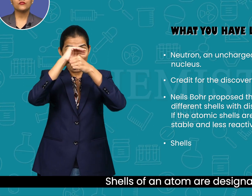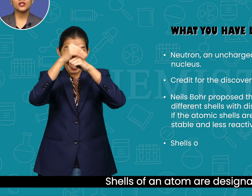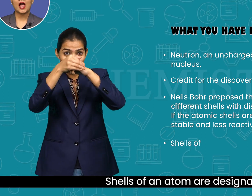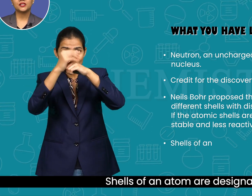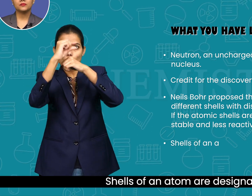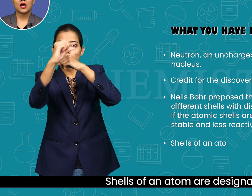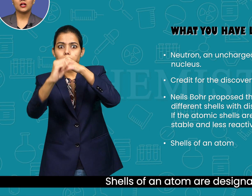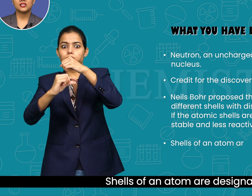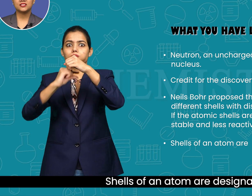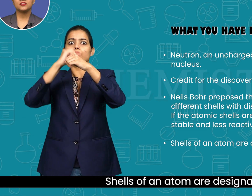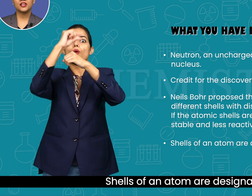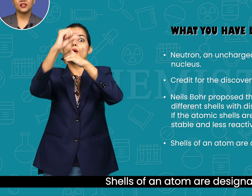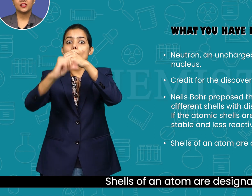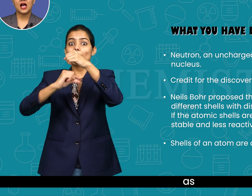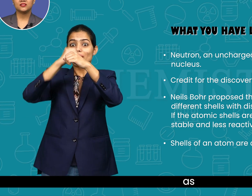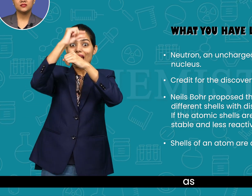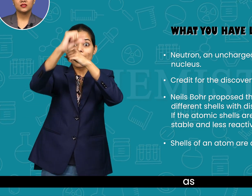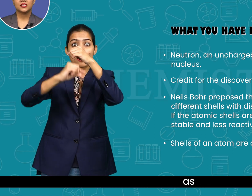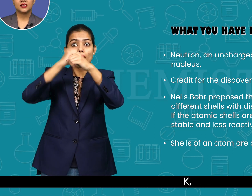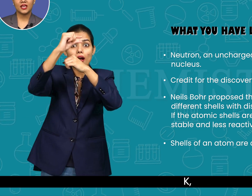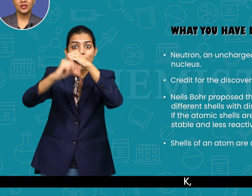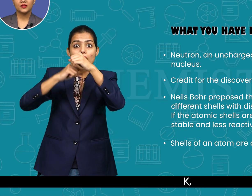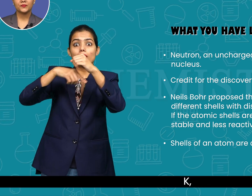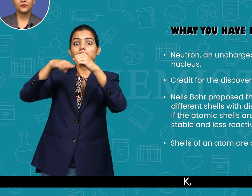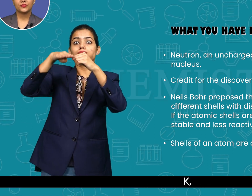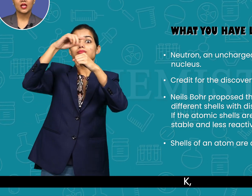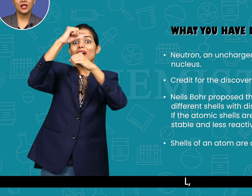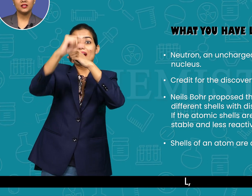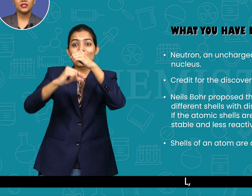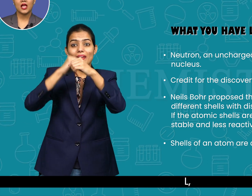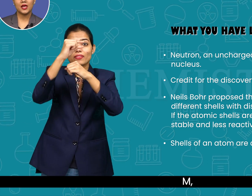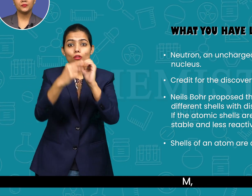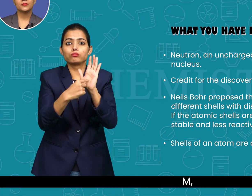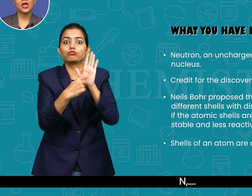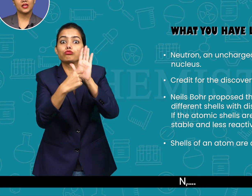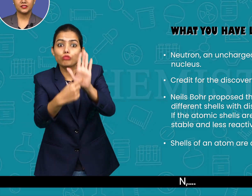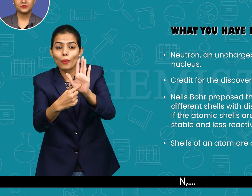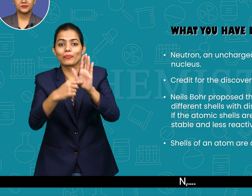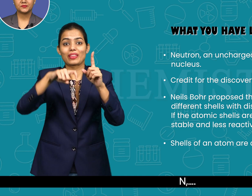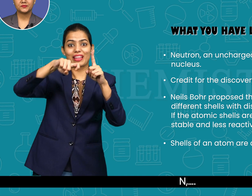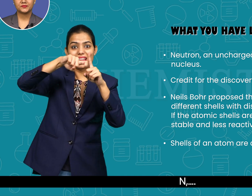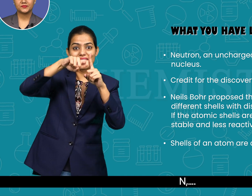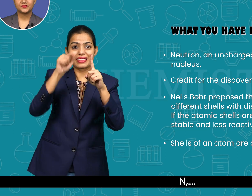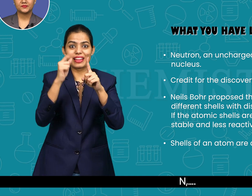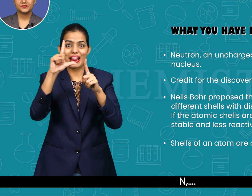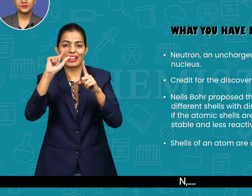Cells of an atom are designated as K, L, M, N.